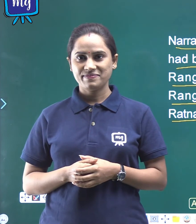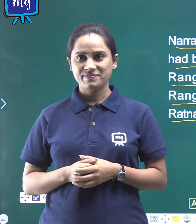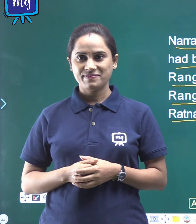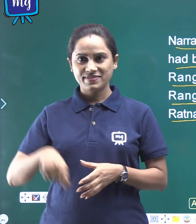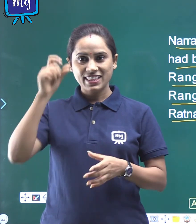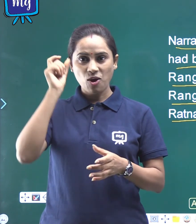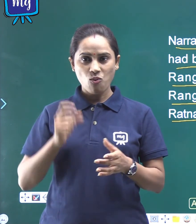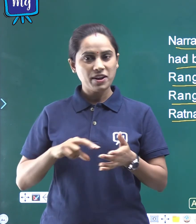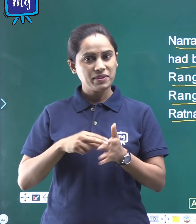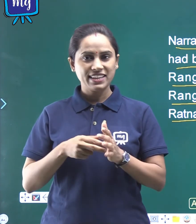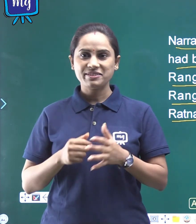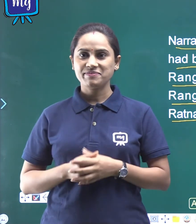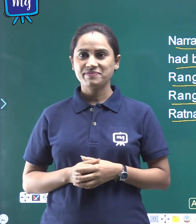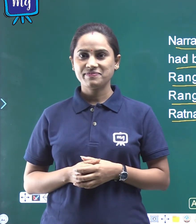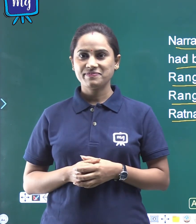Word meaning